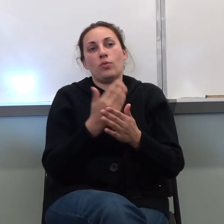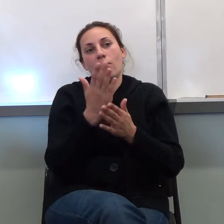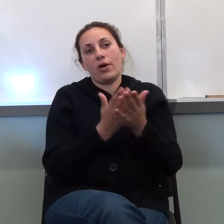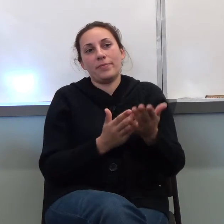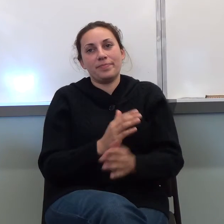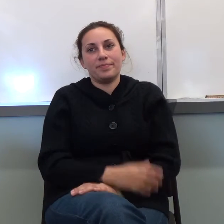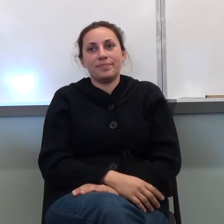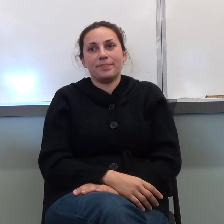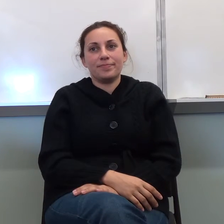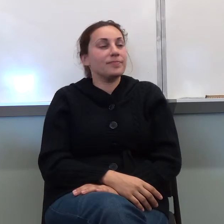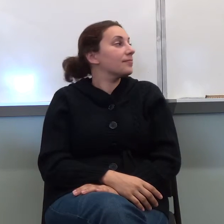Okay.